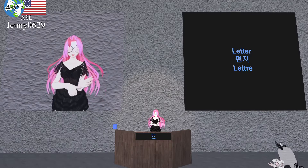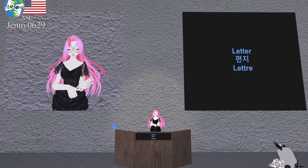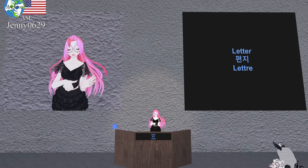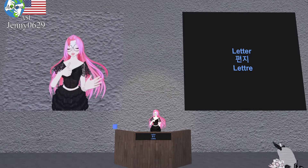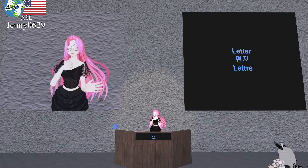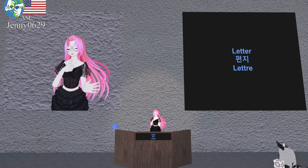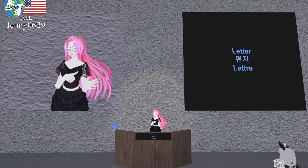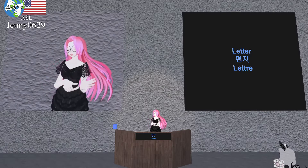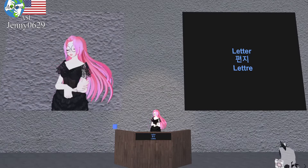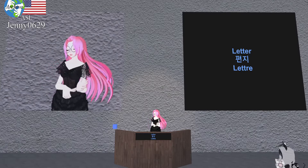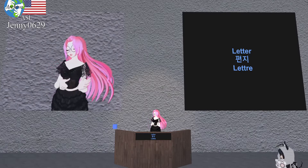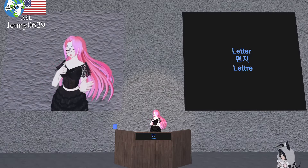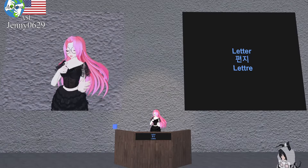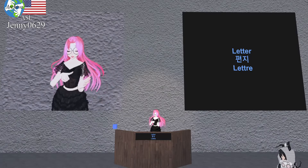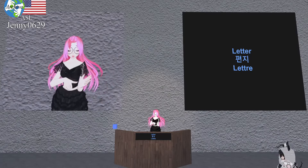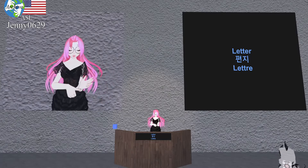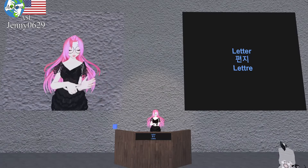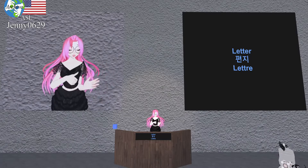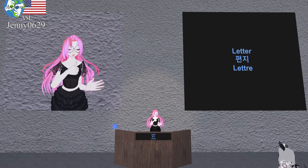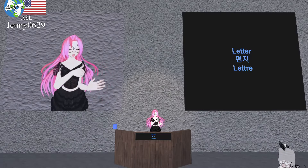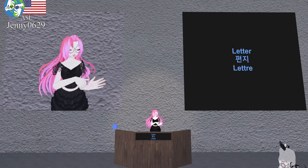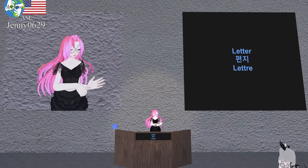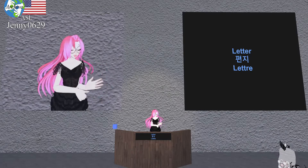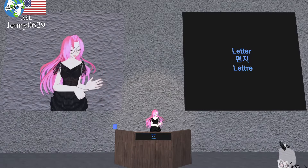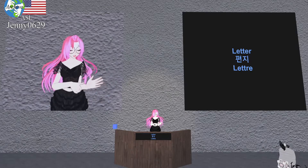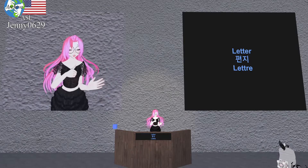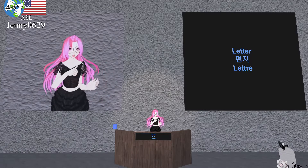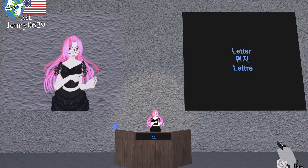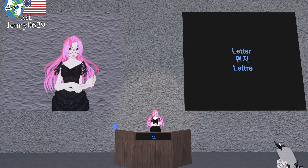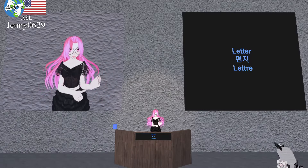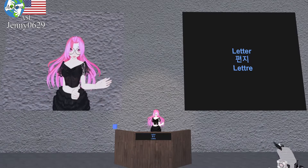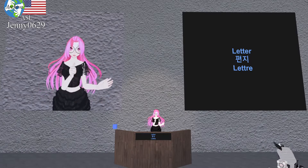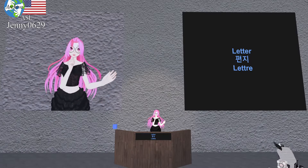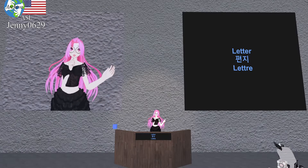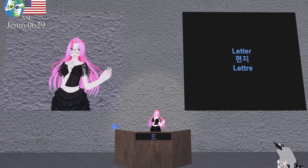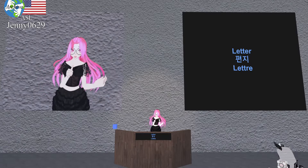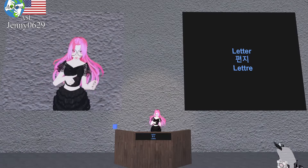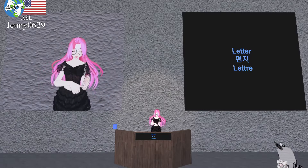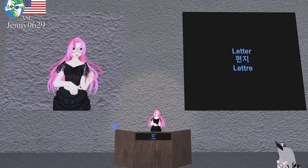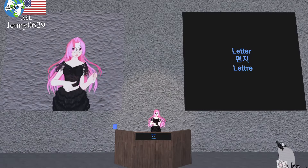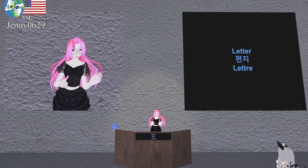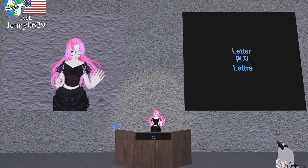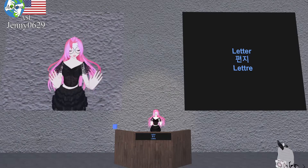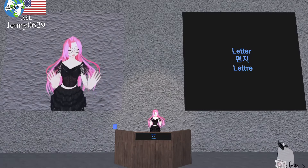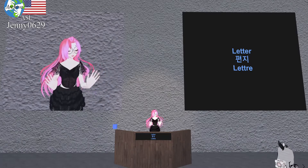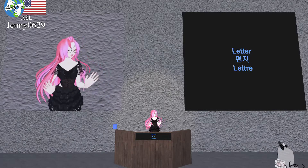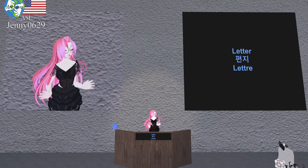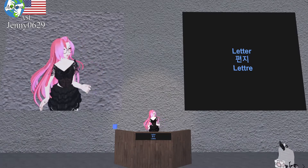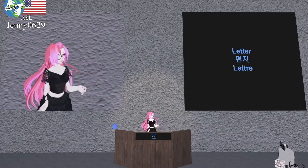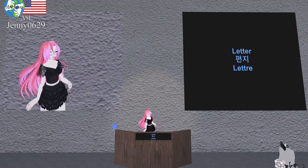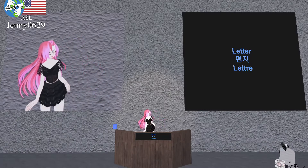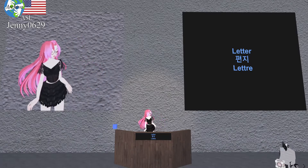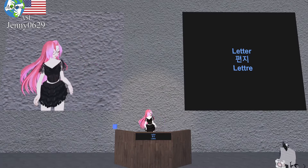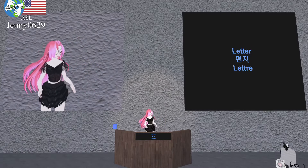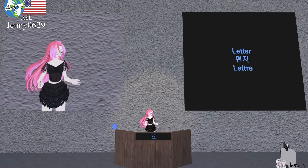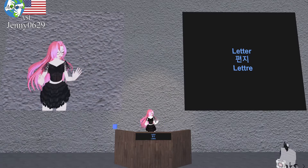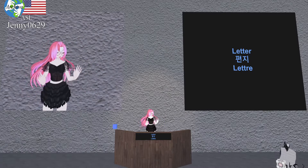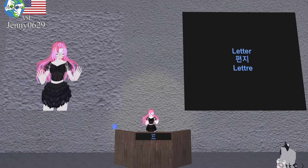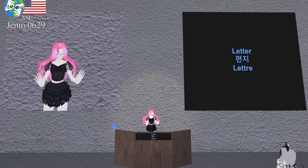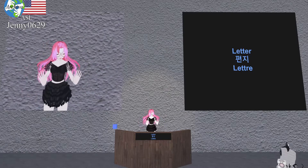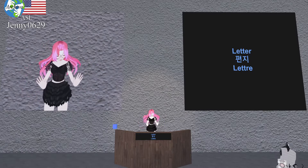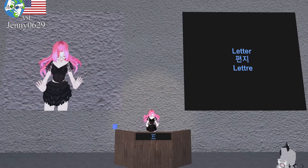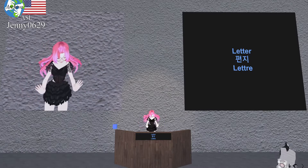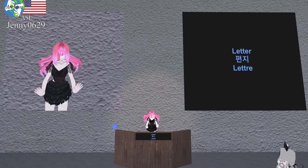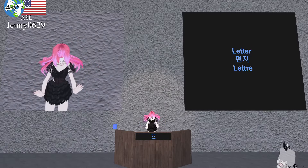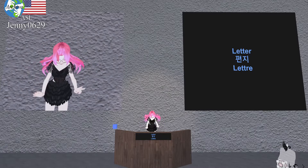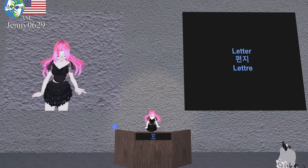God. Just look, make it look like you are, okay? You don't actually need to, like, put your thumb in your mouth. The point